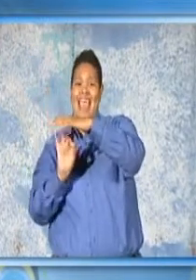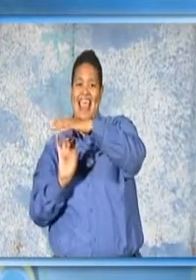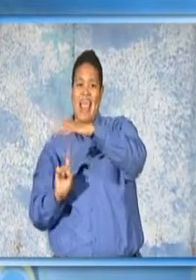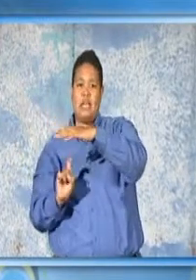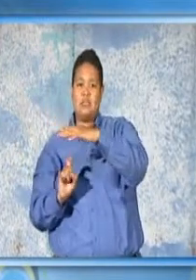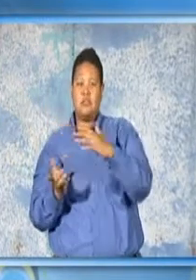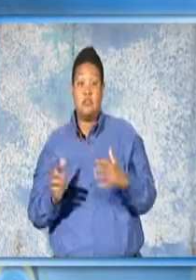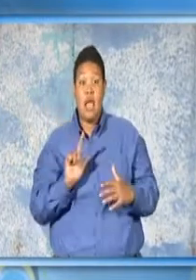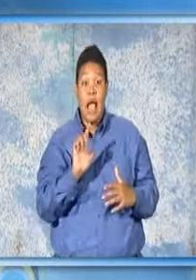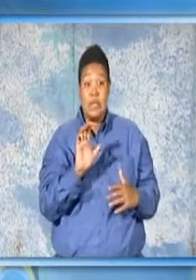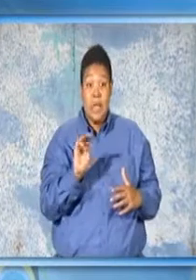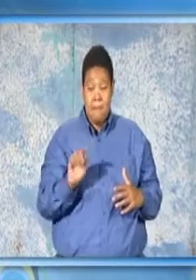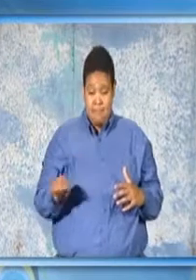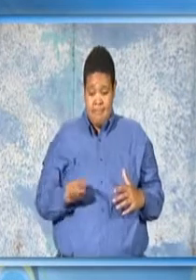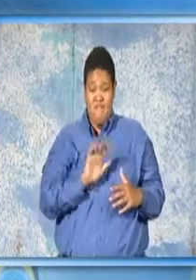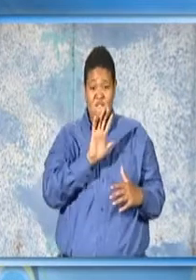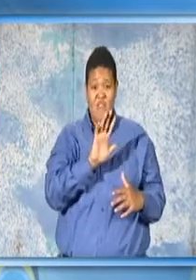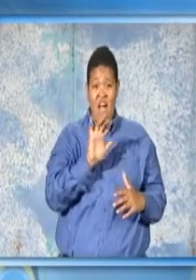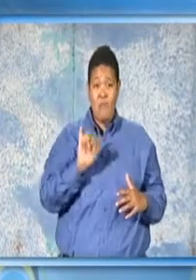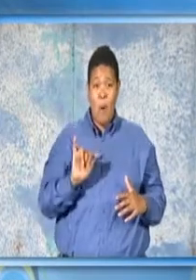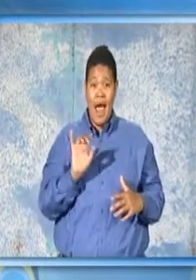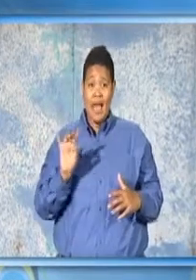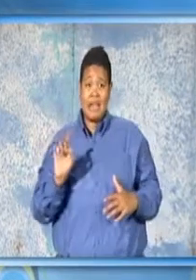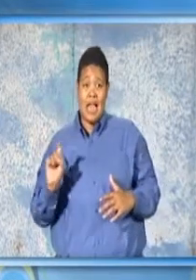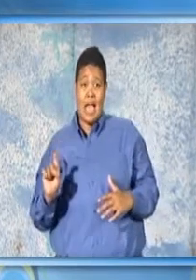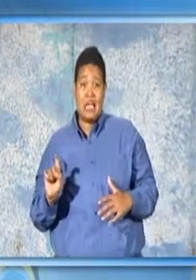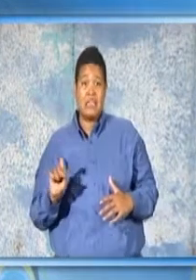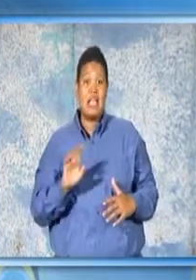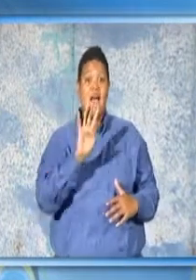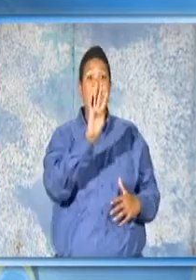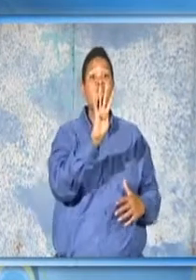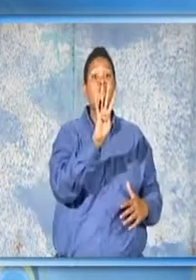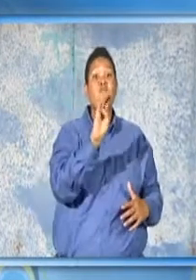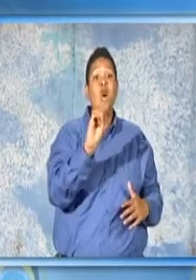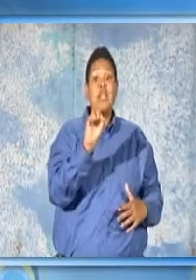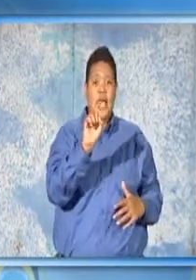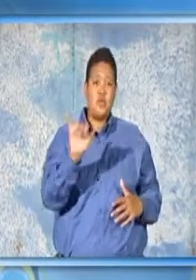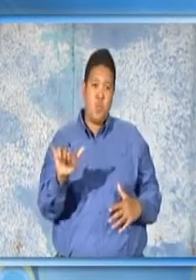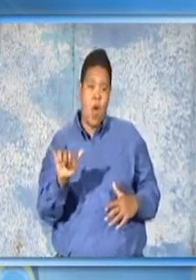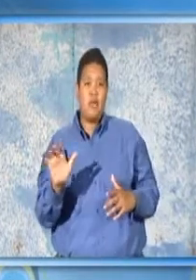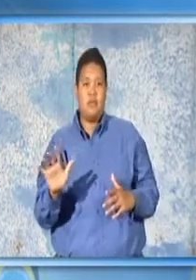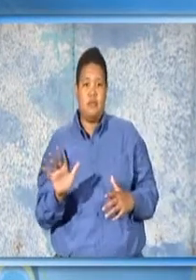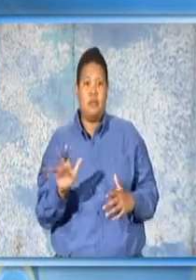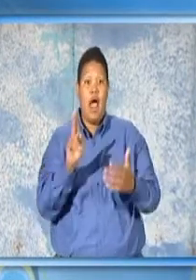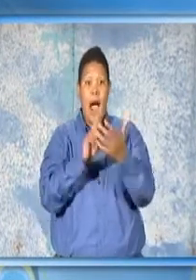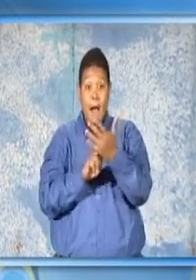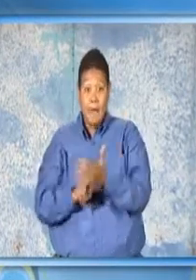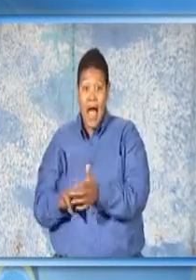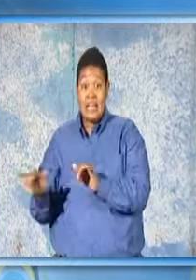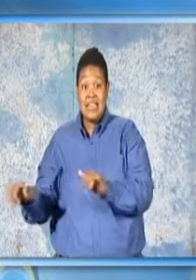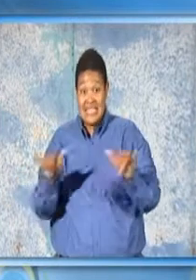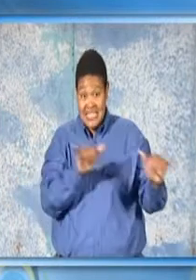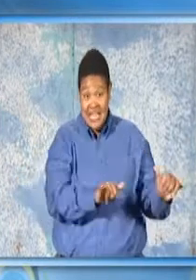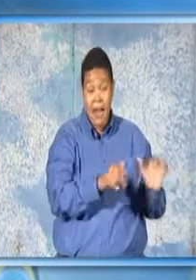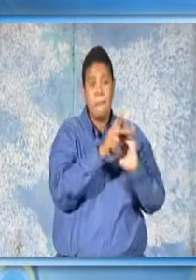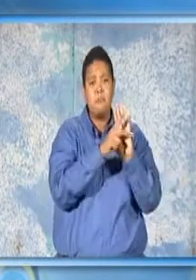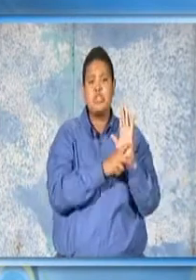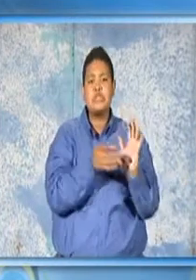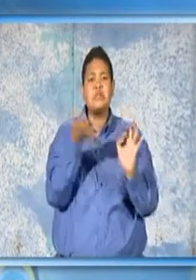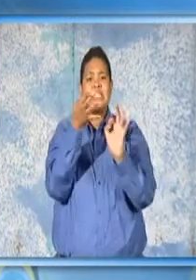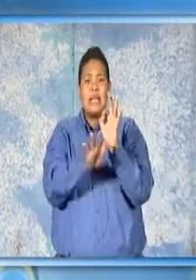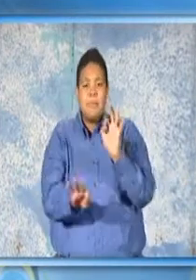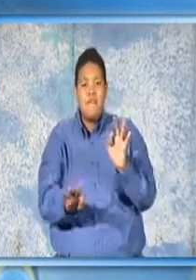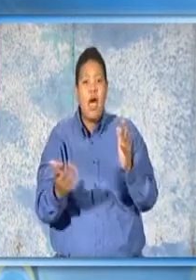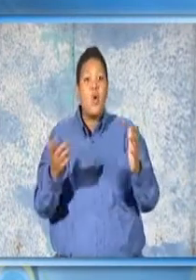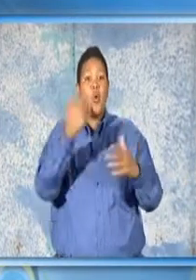The LCM of 5y and 8x is 40xy. Applying the same principle, it would simplify